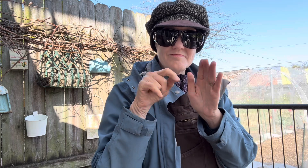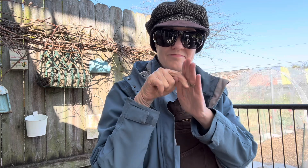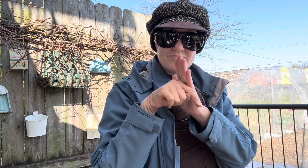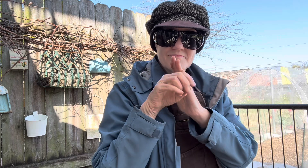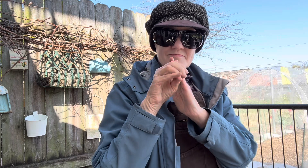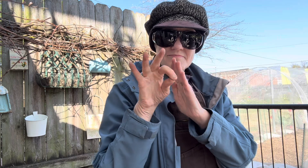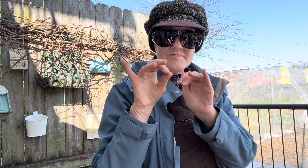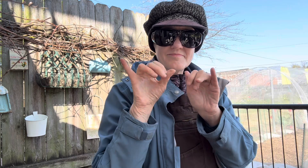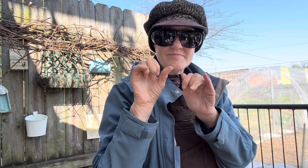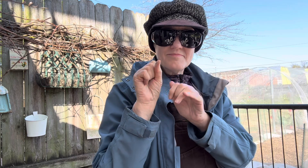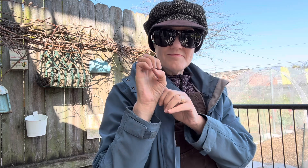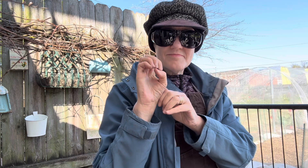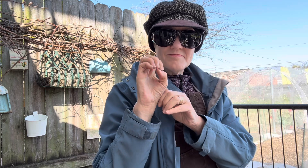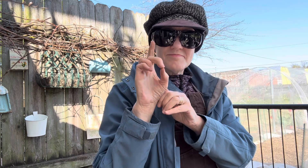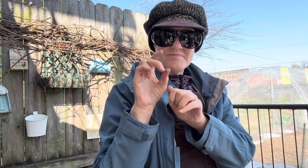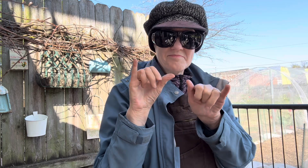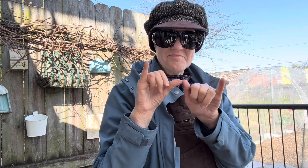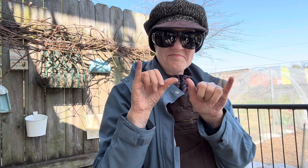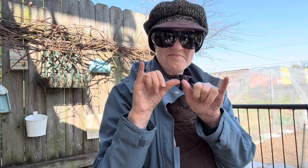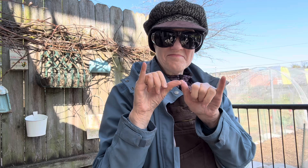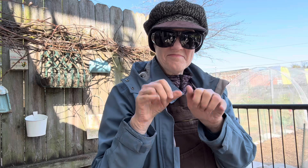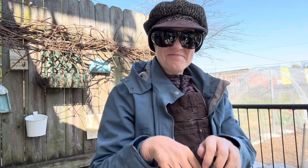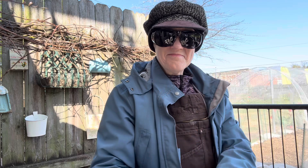the size of the seed, double that depth.